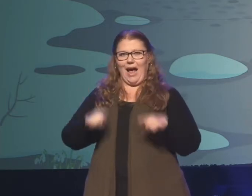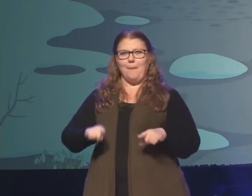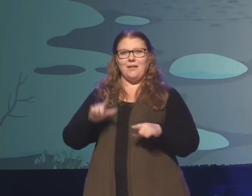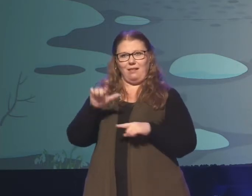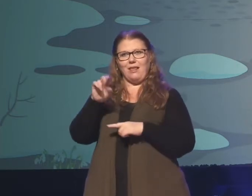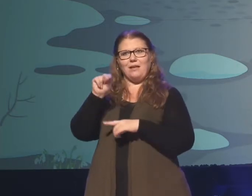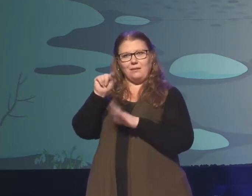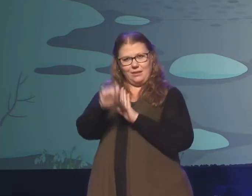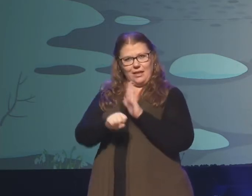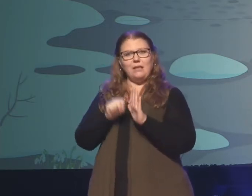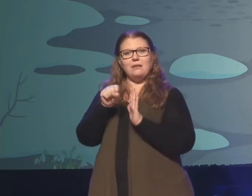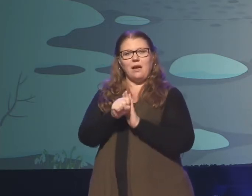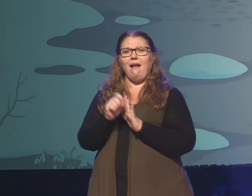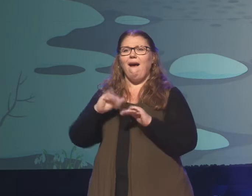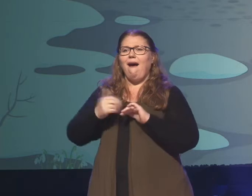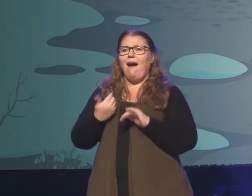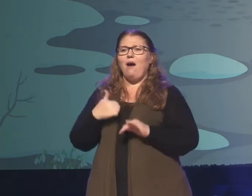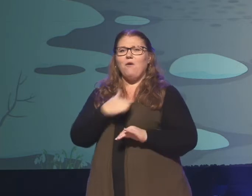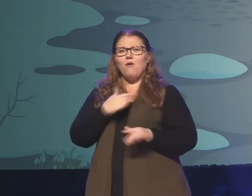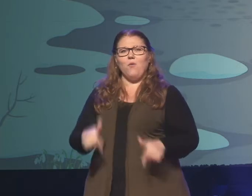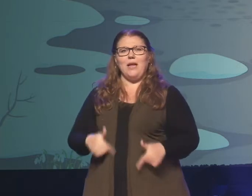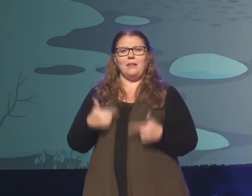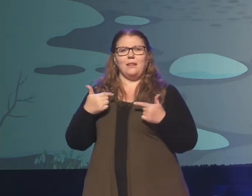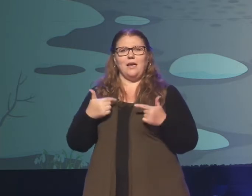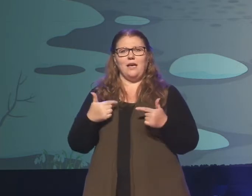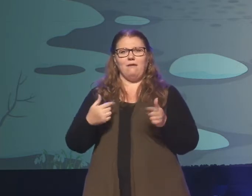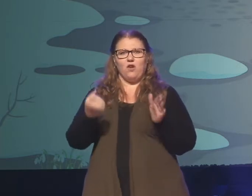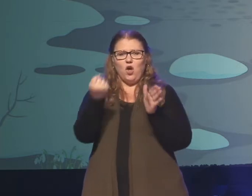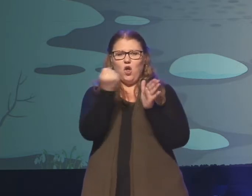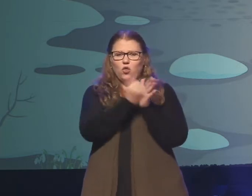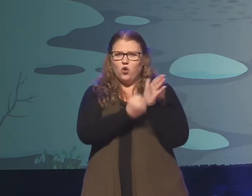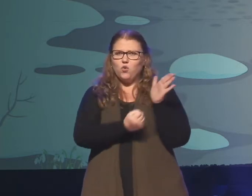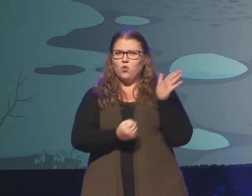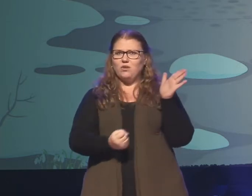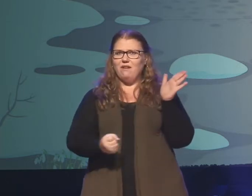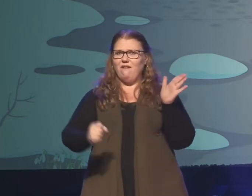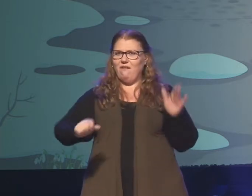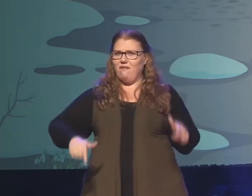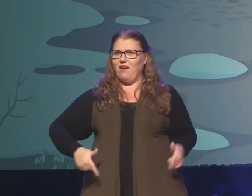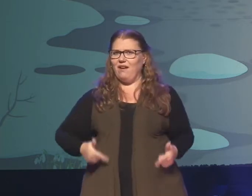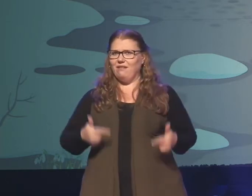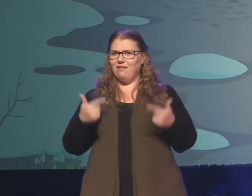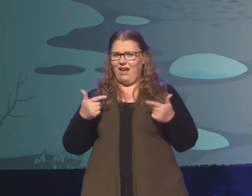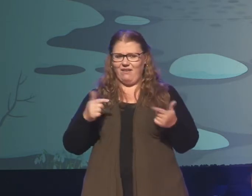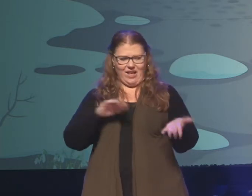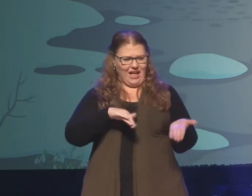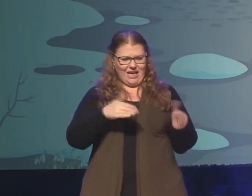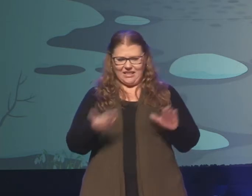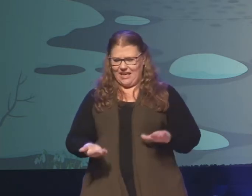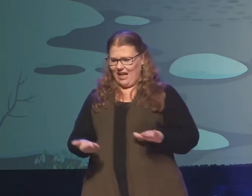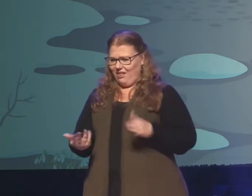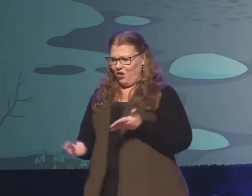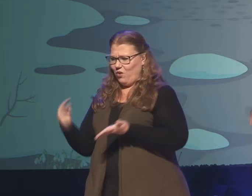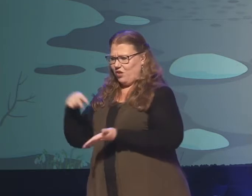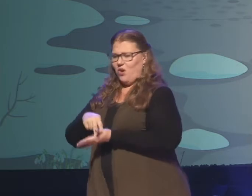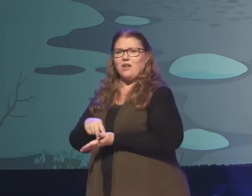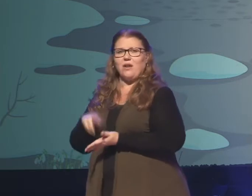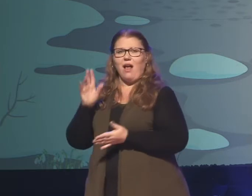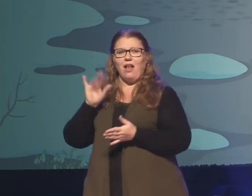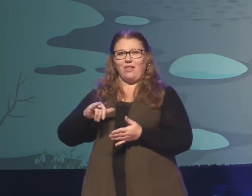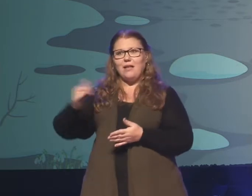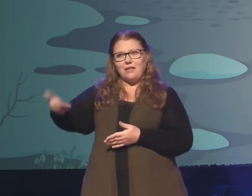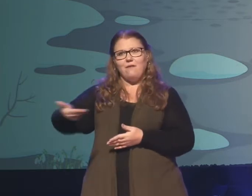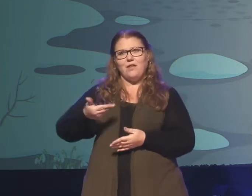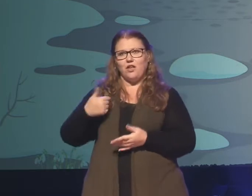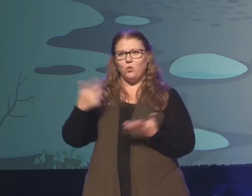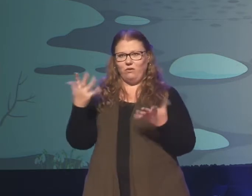season about how do we live the what's called cruciform life, a life of death and resurrection. And that's the